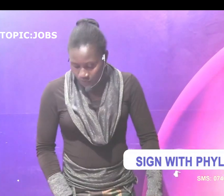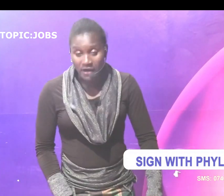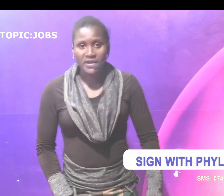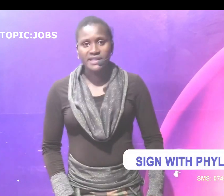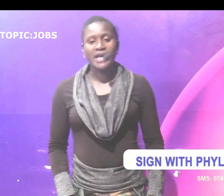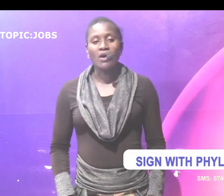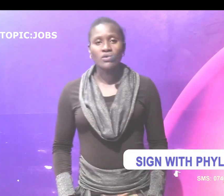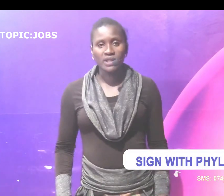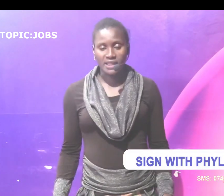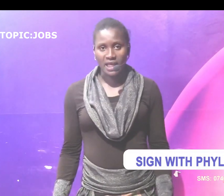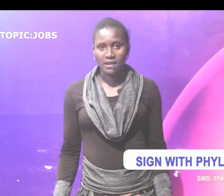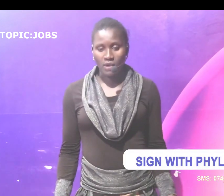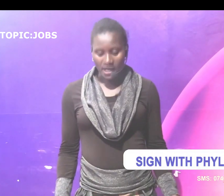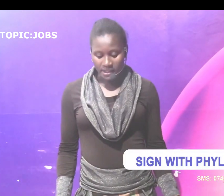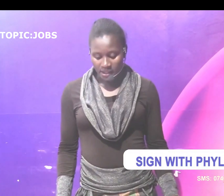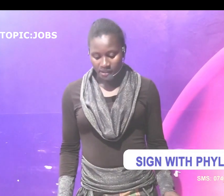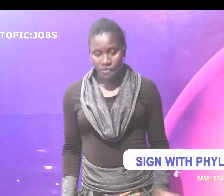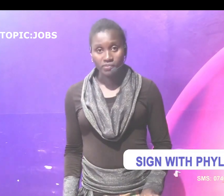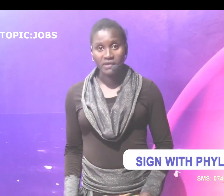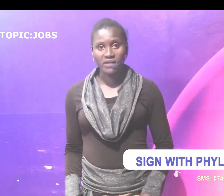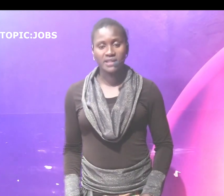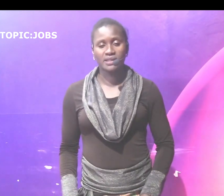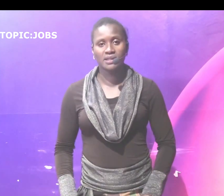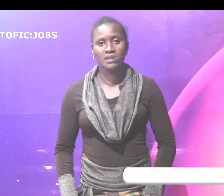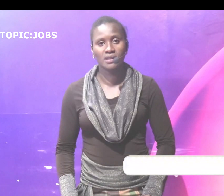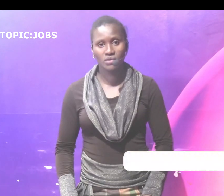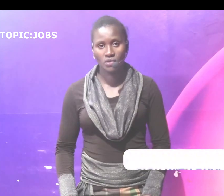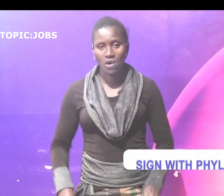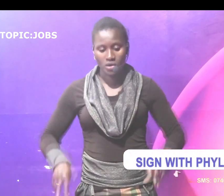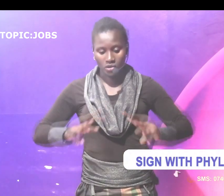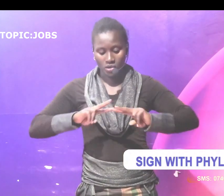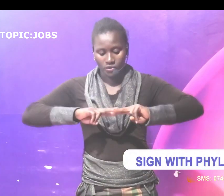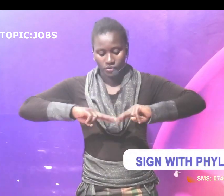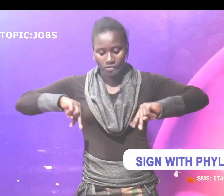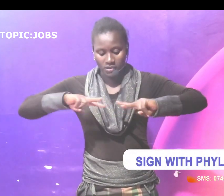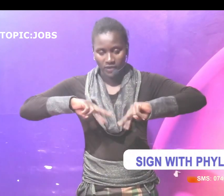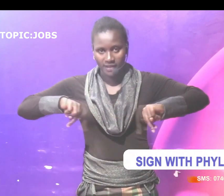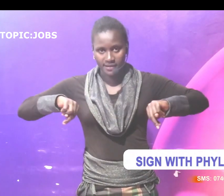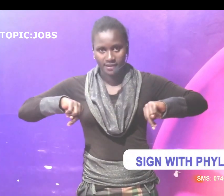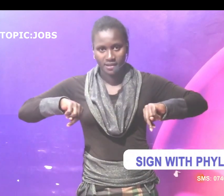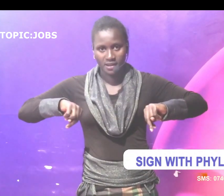supervise. How do we sign the word supervise? So supervise.